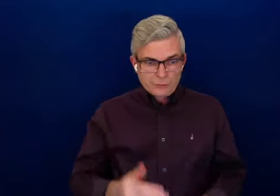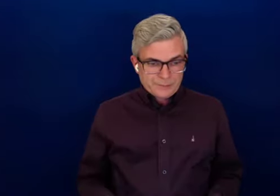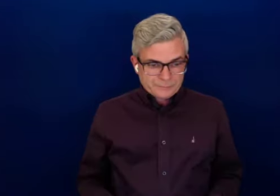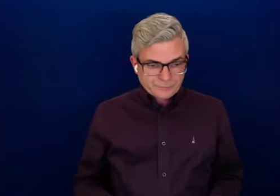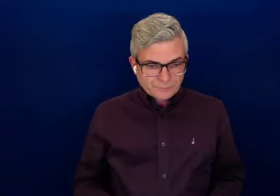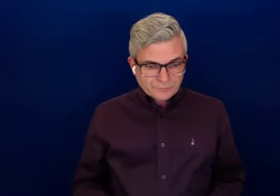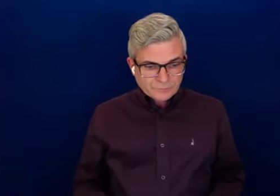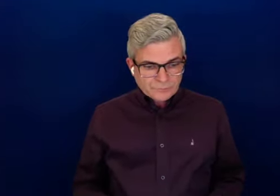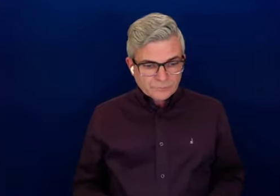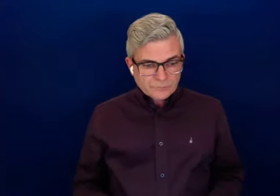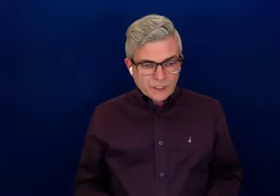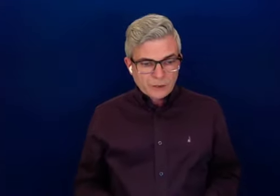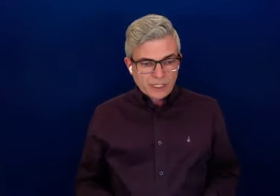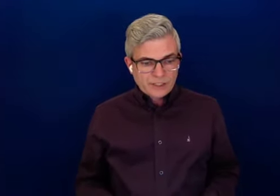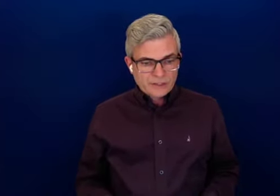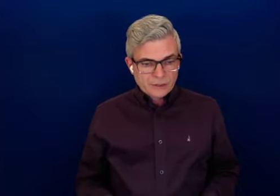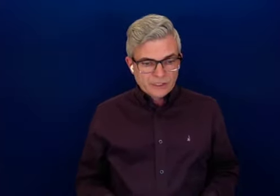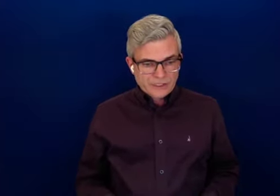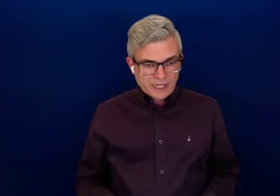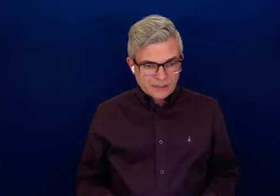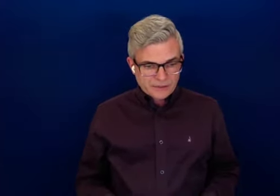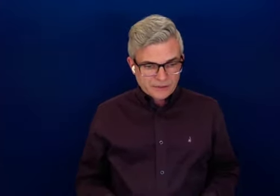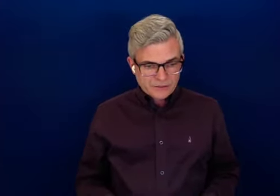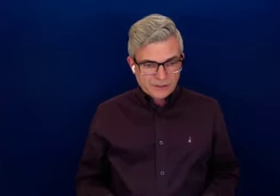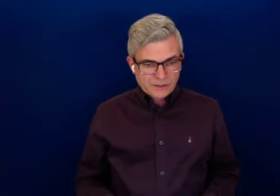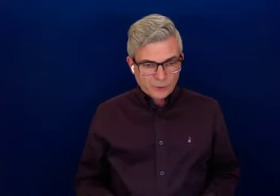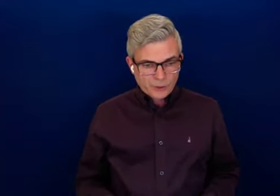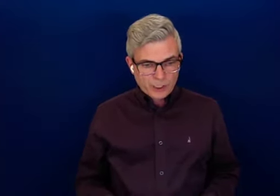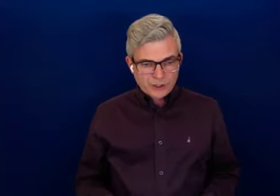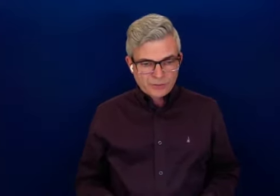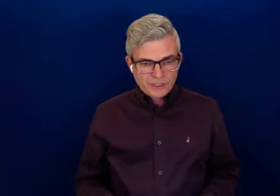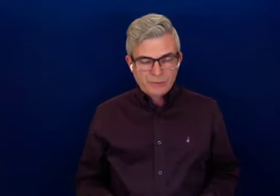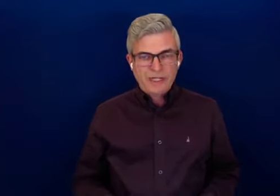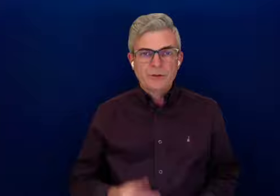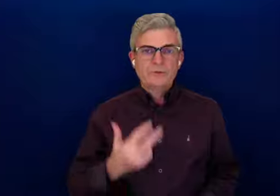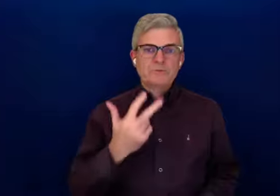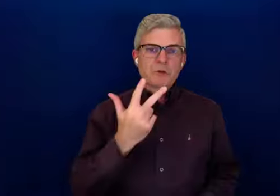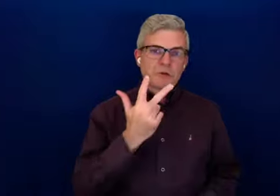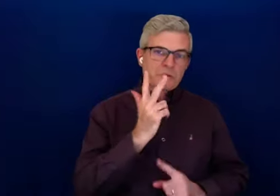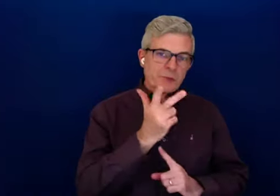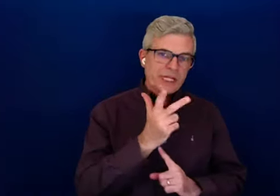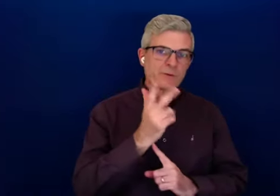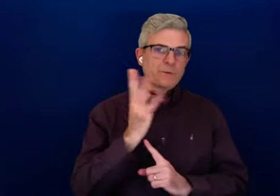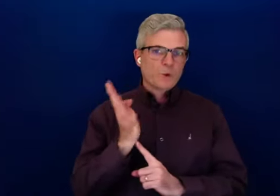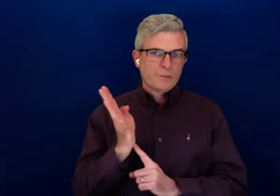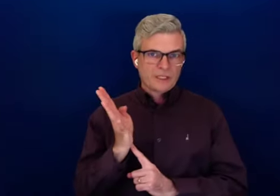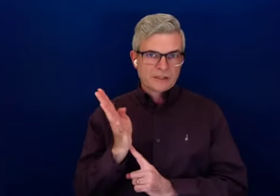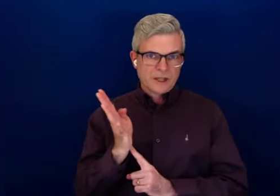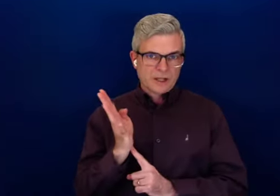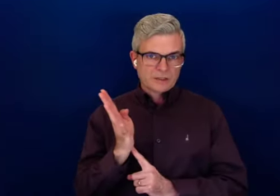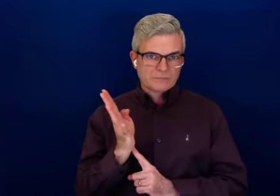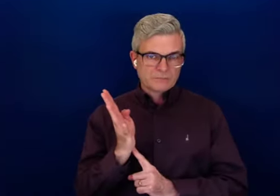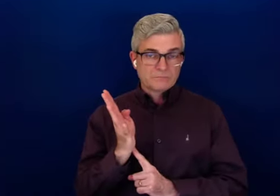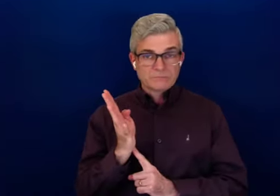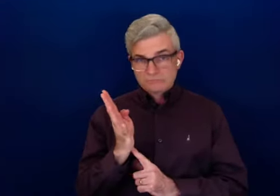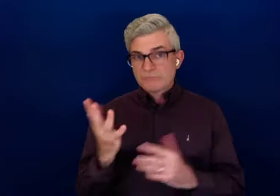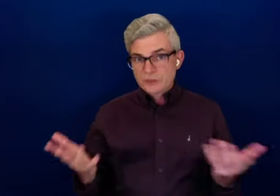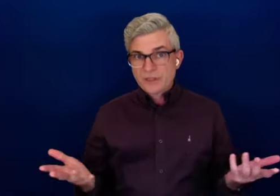it. Okay, so it says the story should be about 3 to 4 minutes long. So